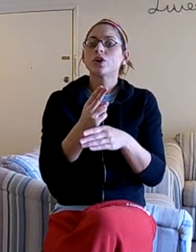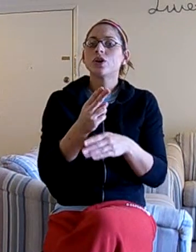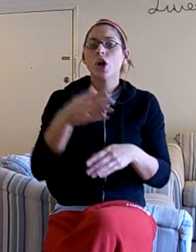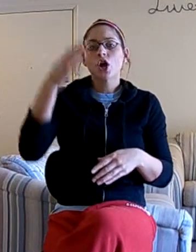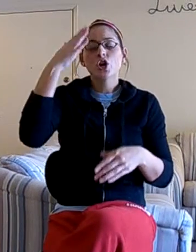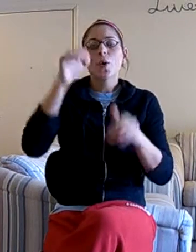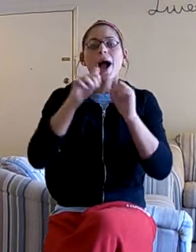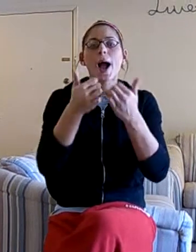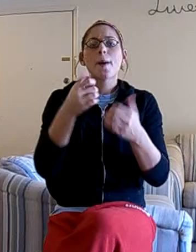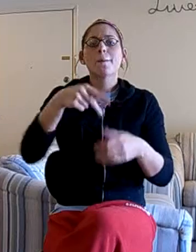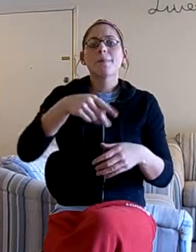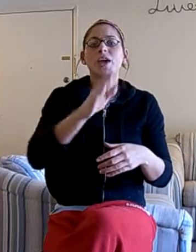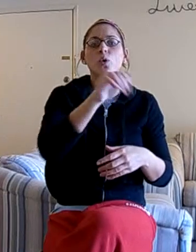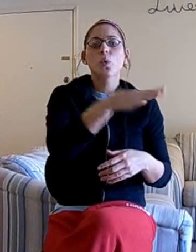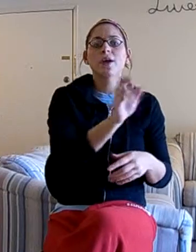waves travel faster than S waves.